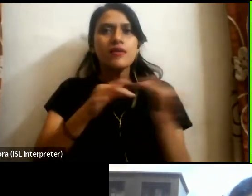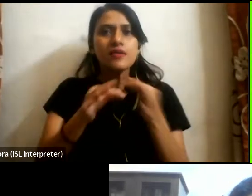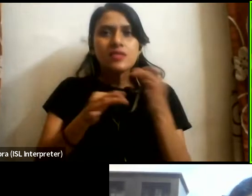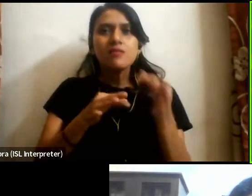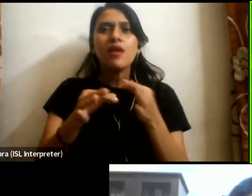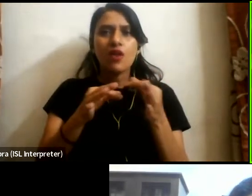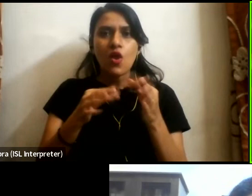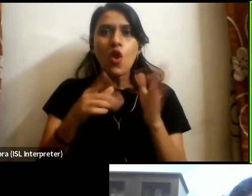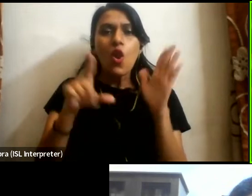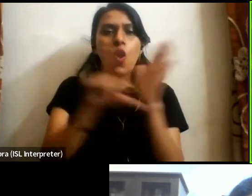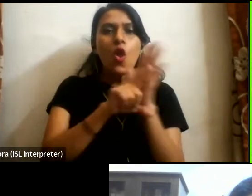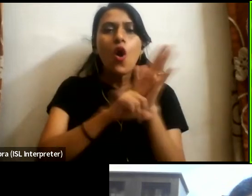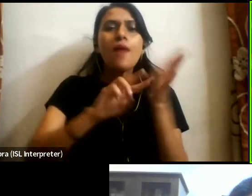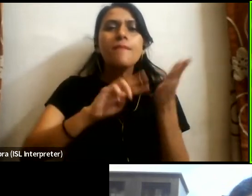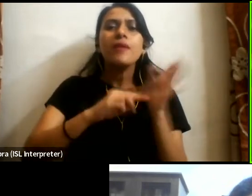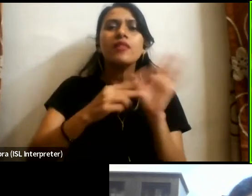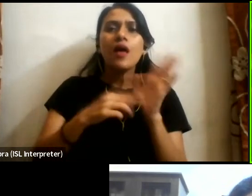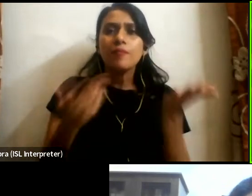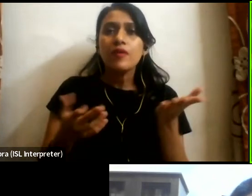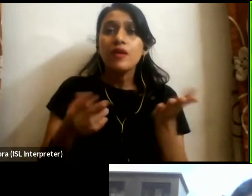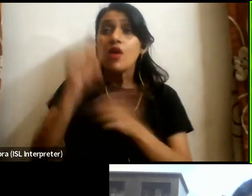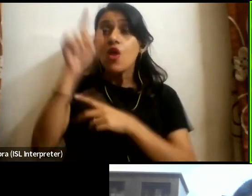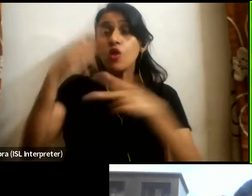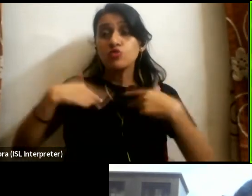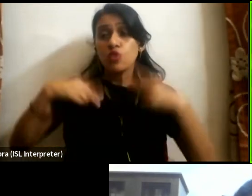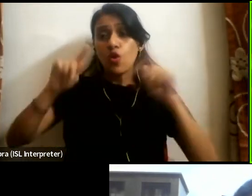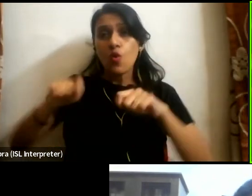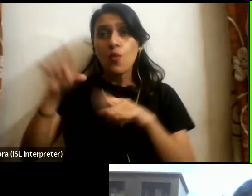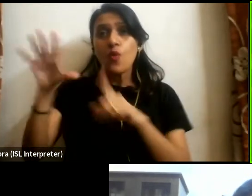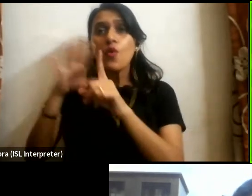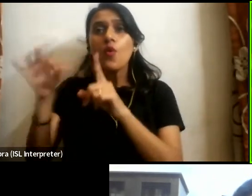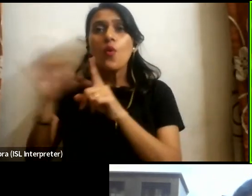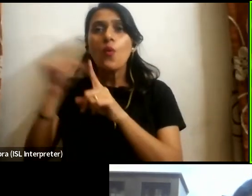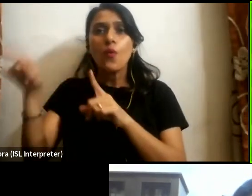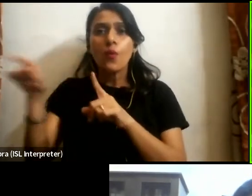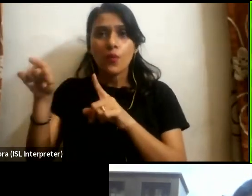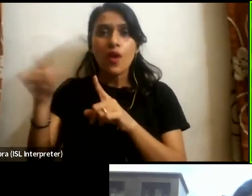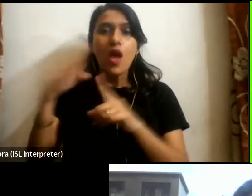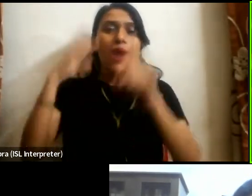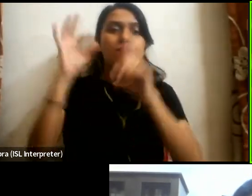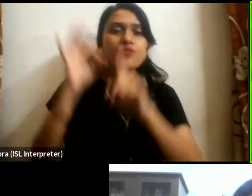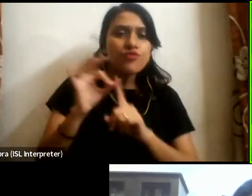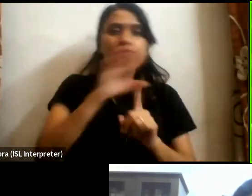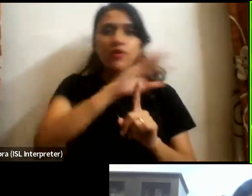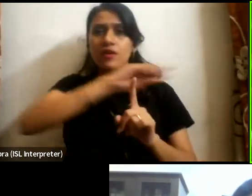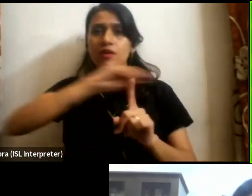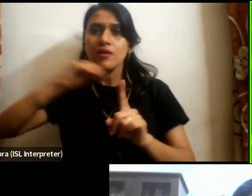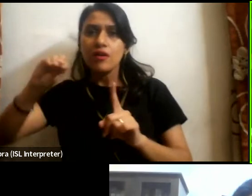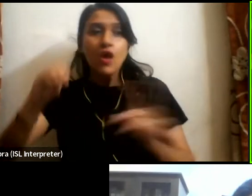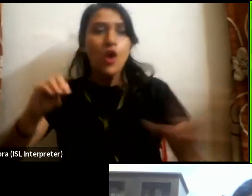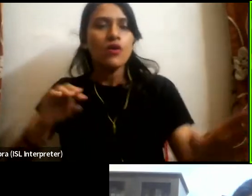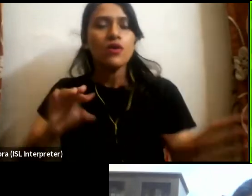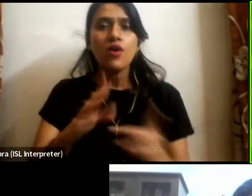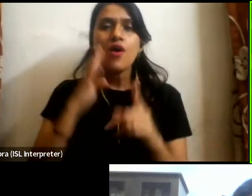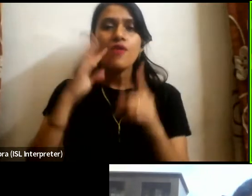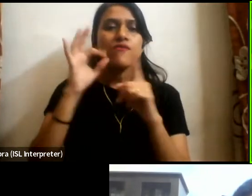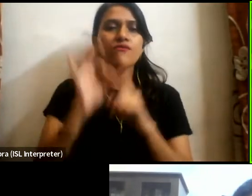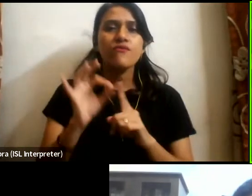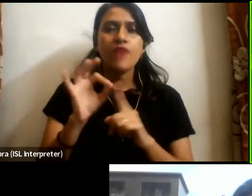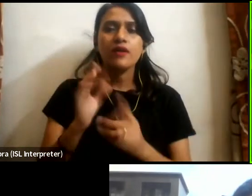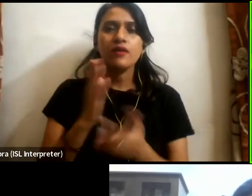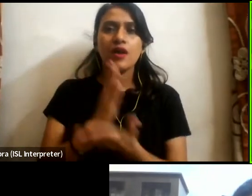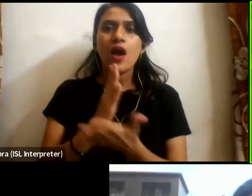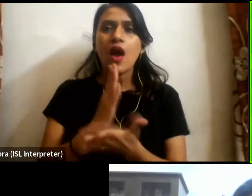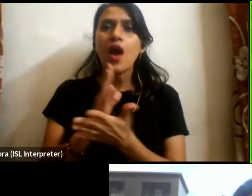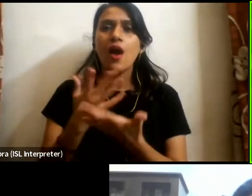is, what judges do is to take a law that is very evident and take facts that are known and